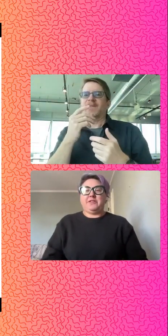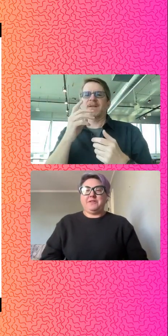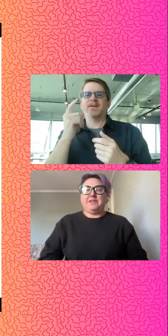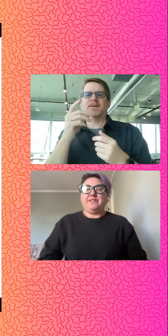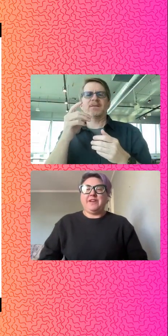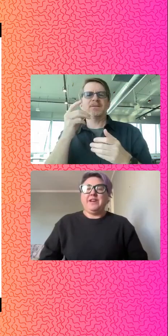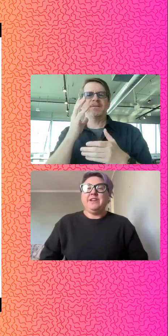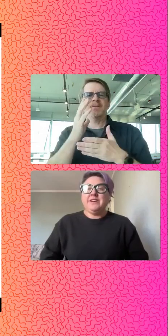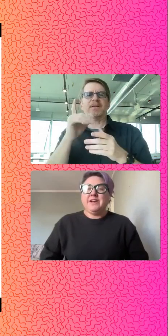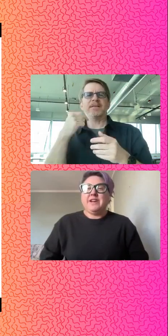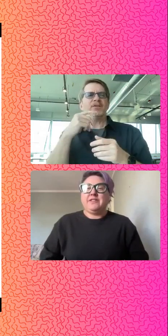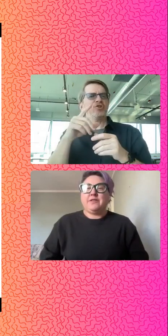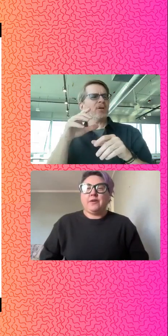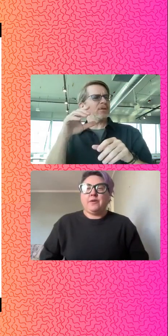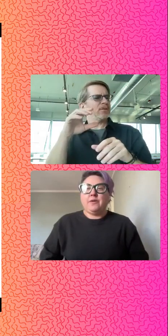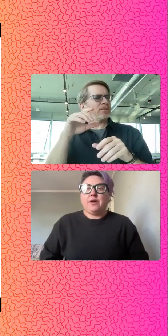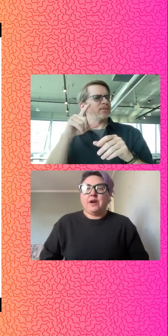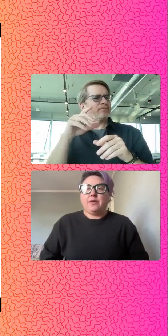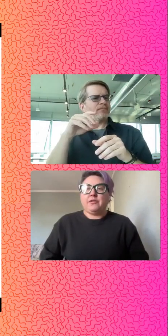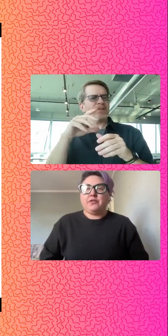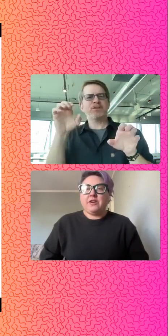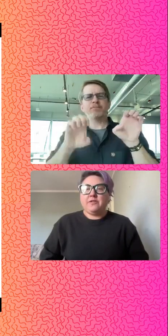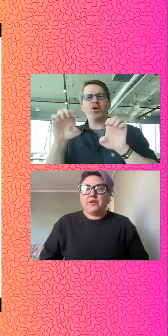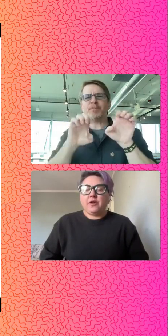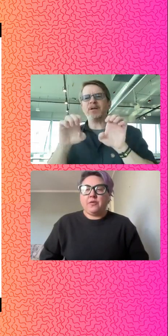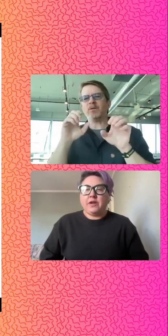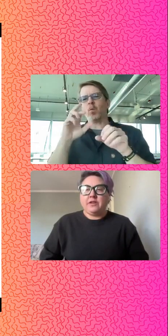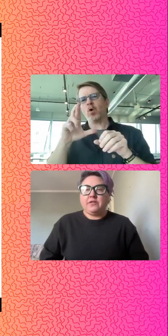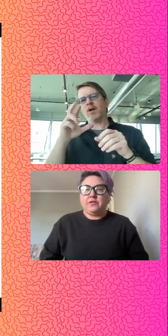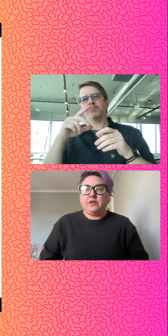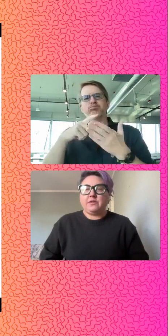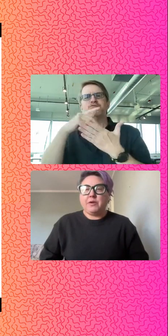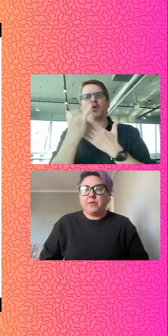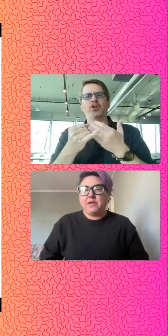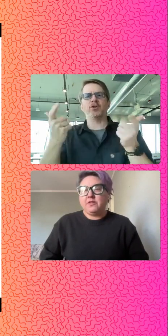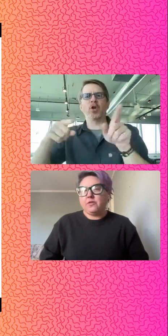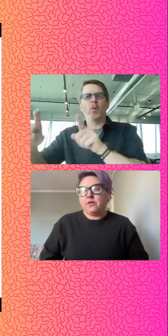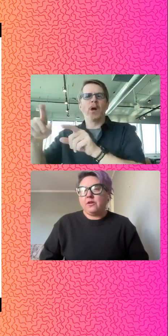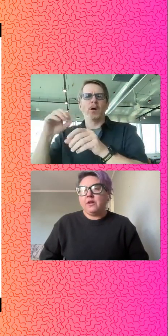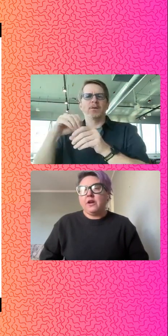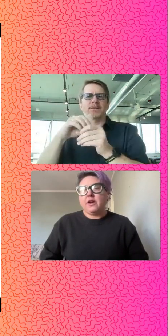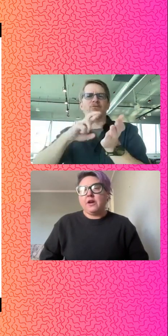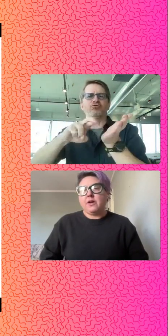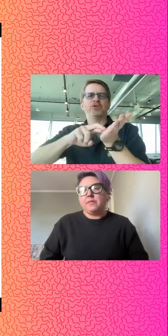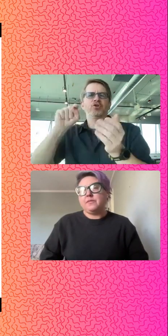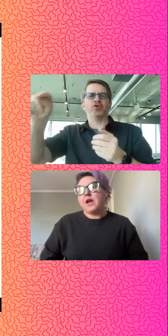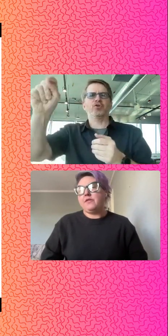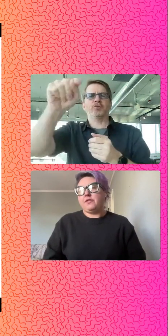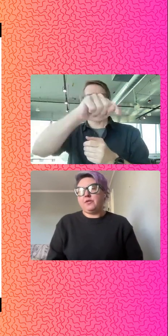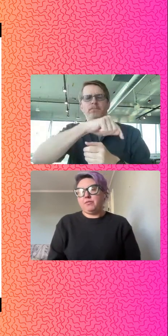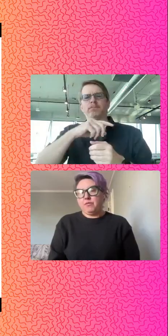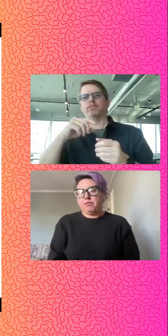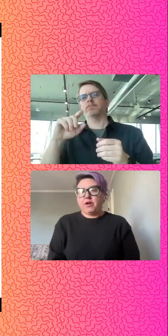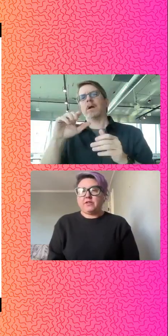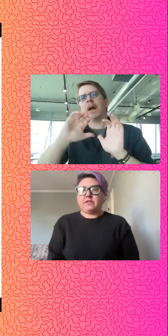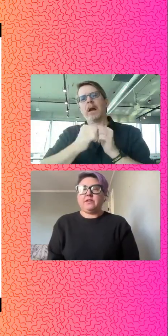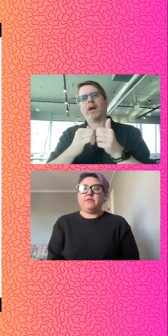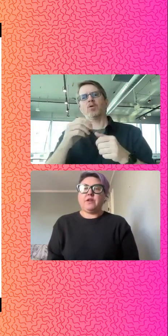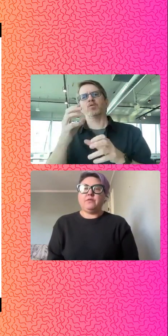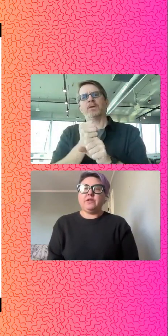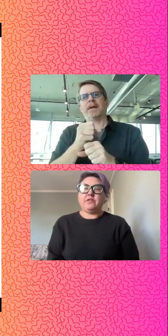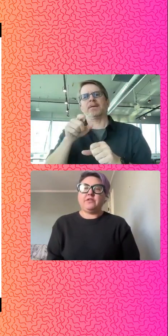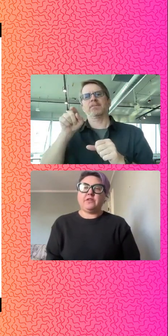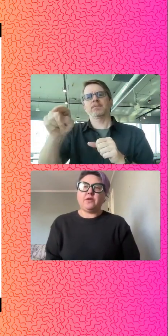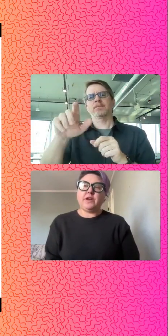doesn't understand what I say, and so I was trying to figure out a way to experiment or have different